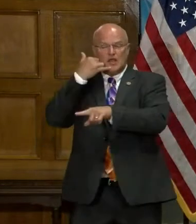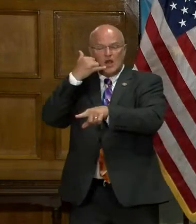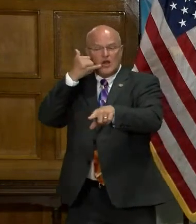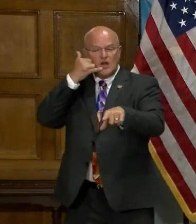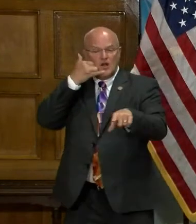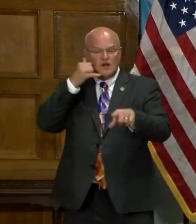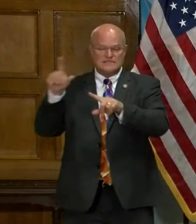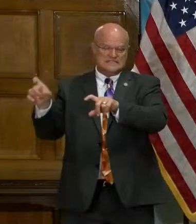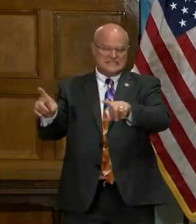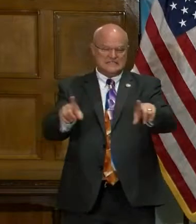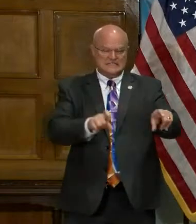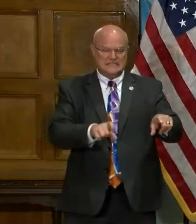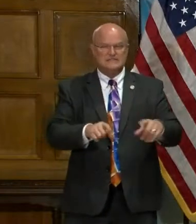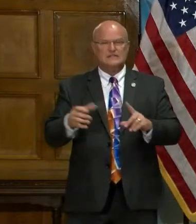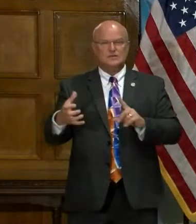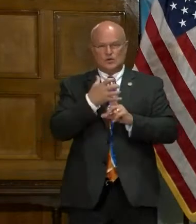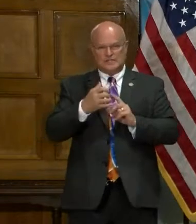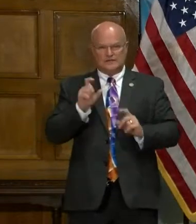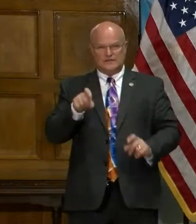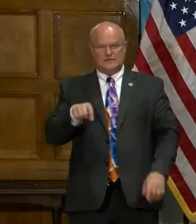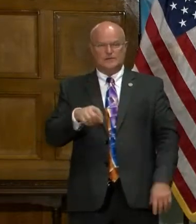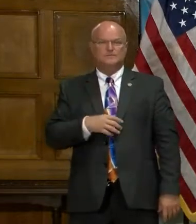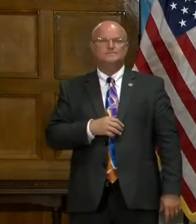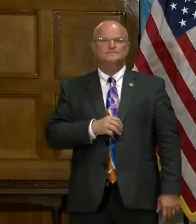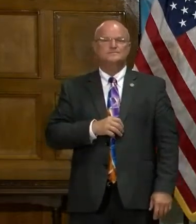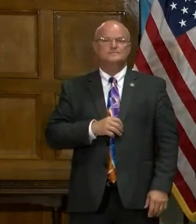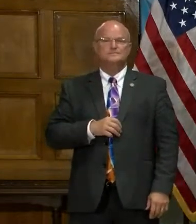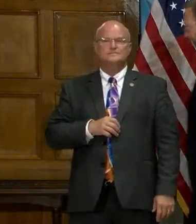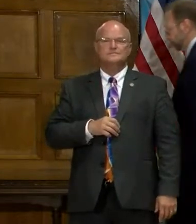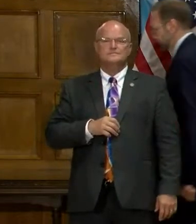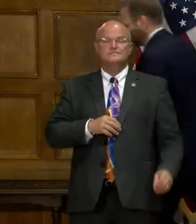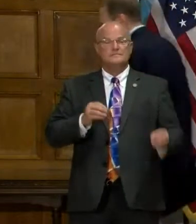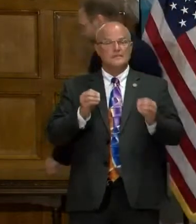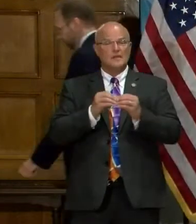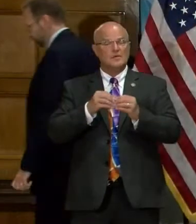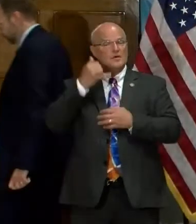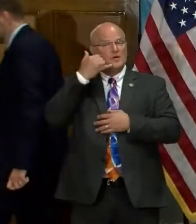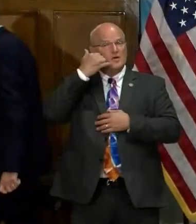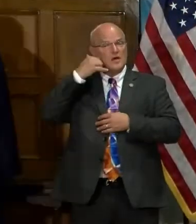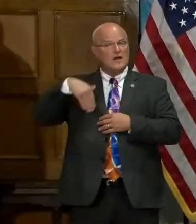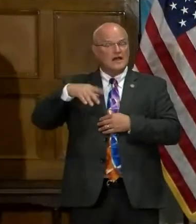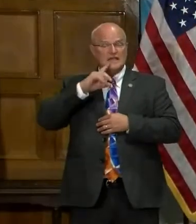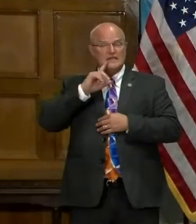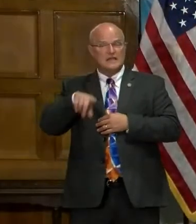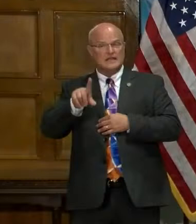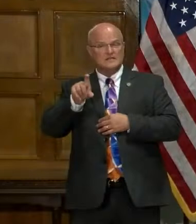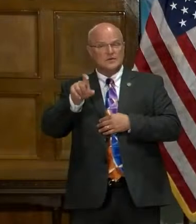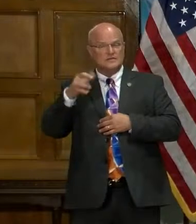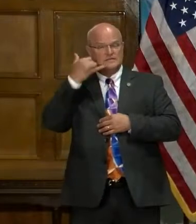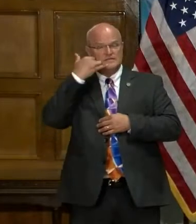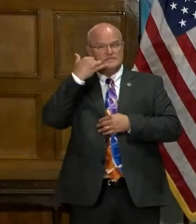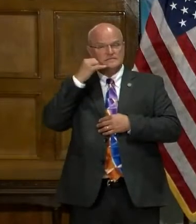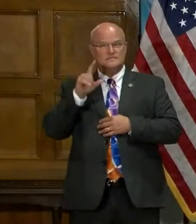them tested and in quarantine. Is there anybody remotely that has not asked a question yet?